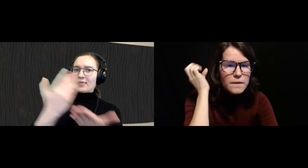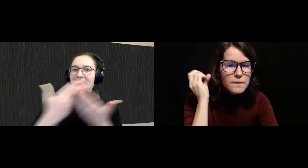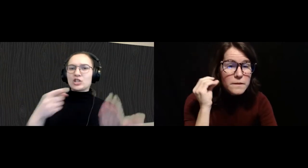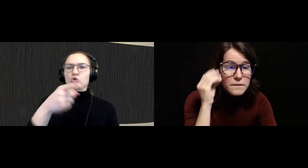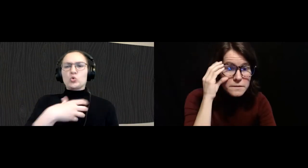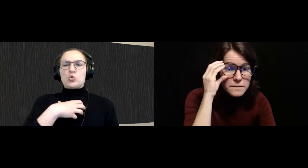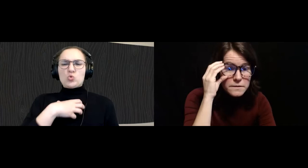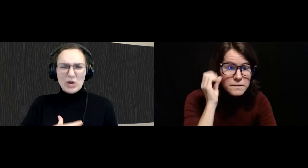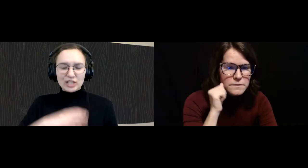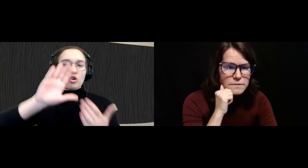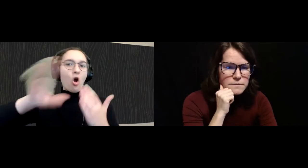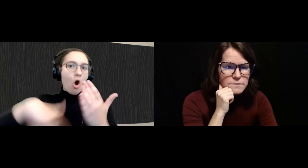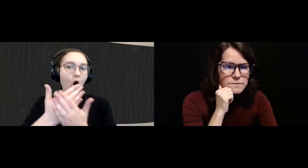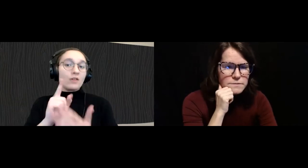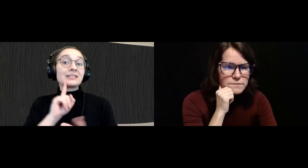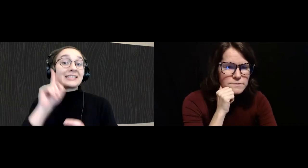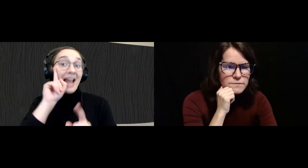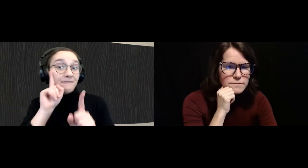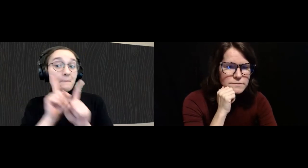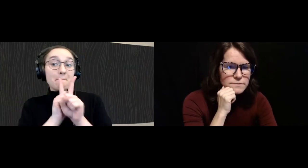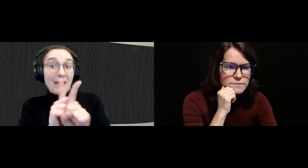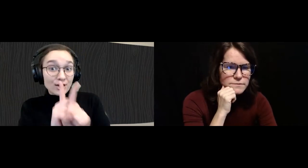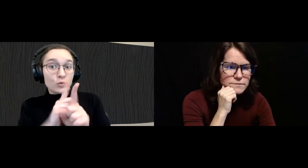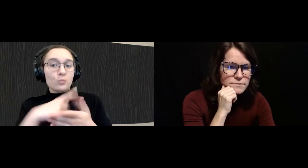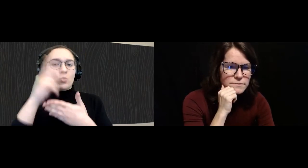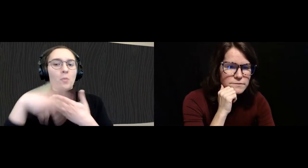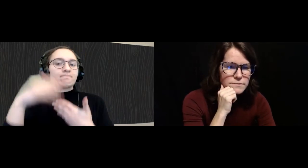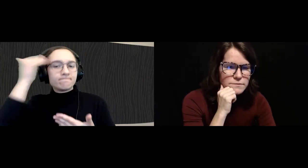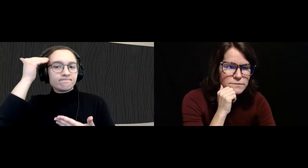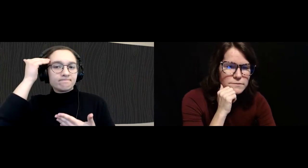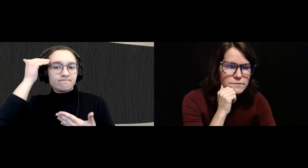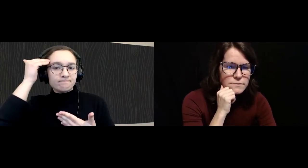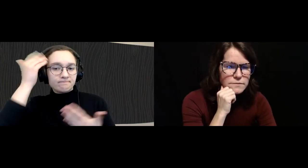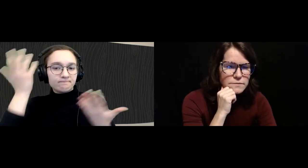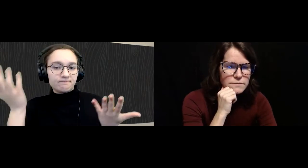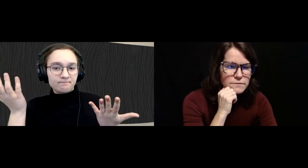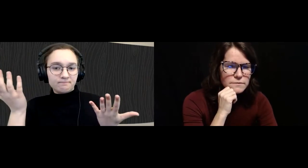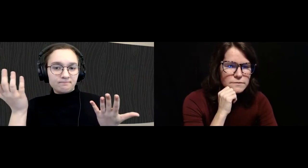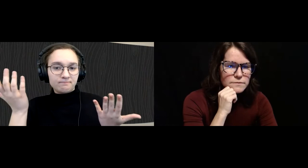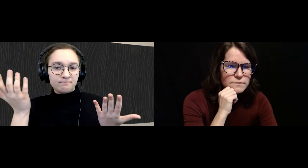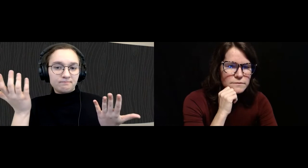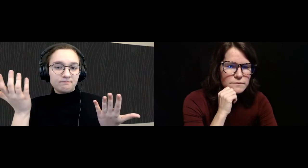Is there any one thing that you wish all deaf mentor programs knew